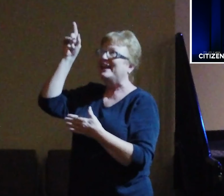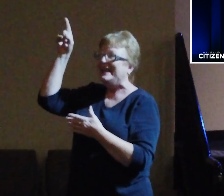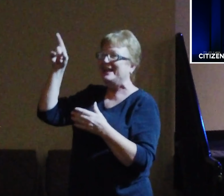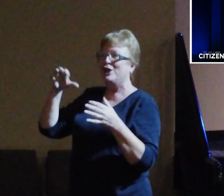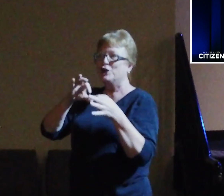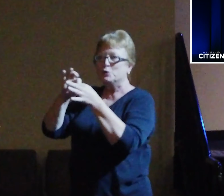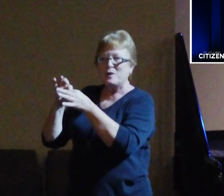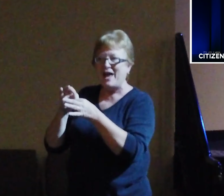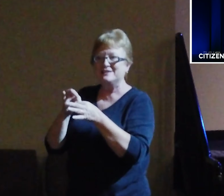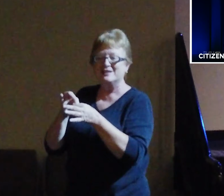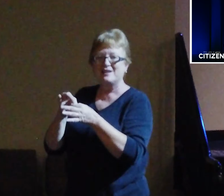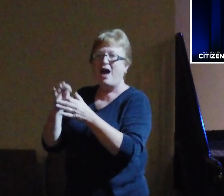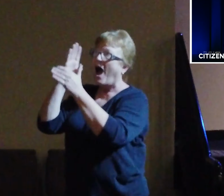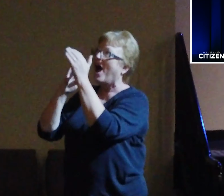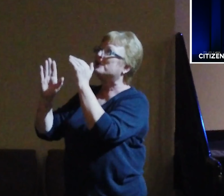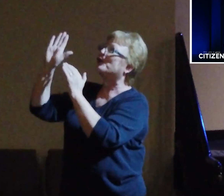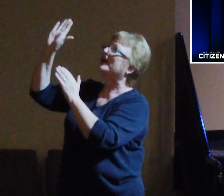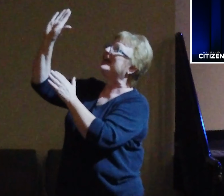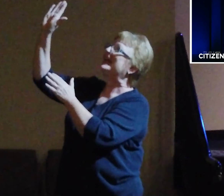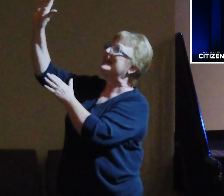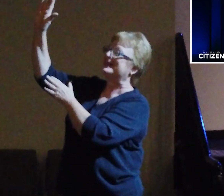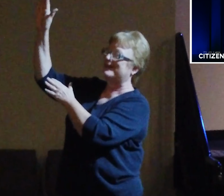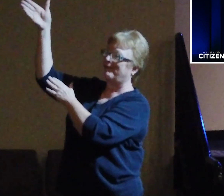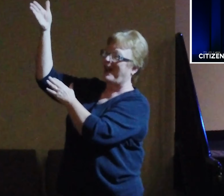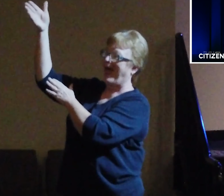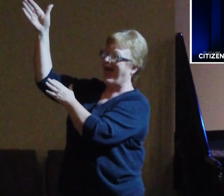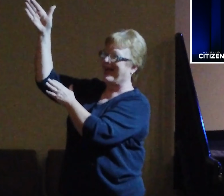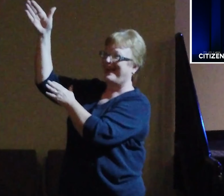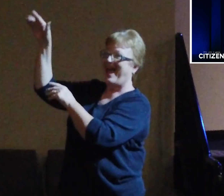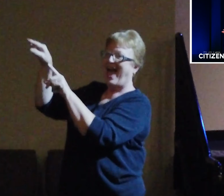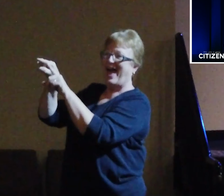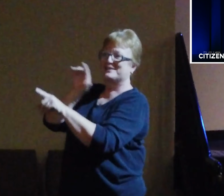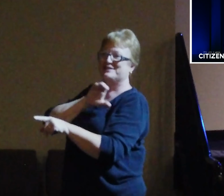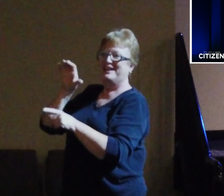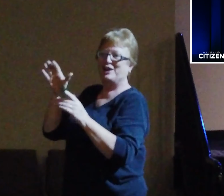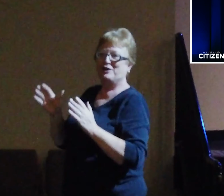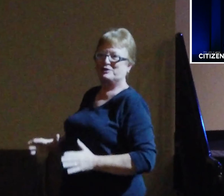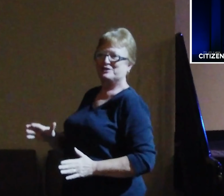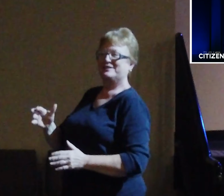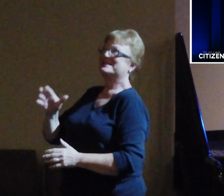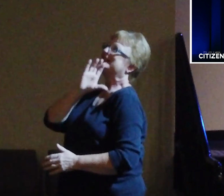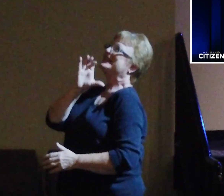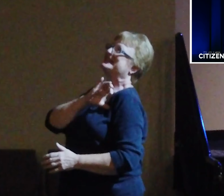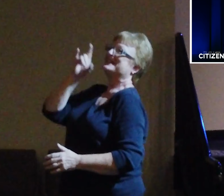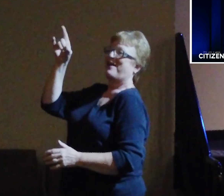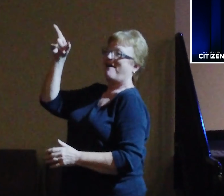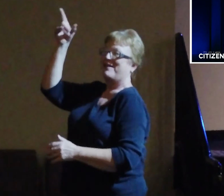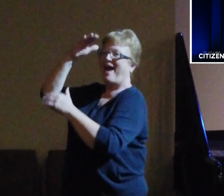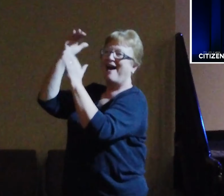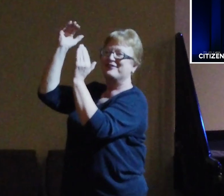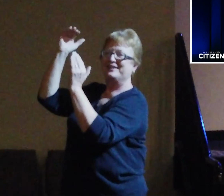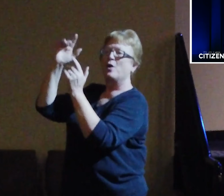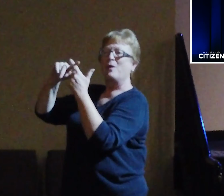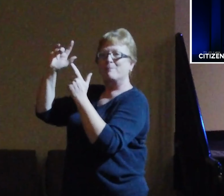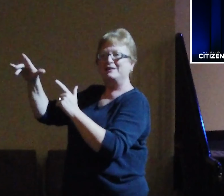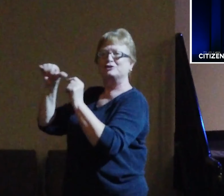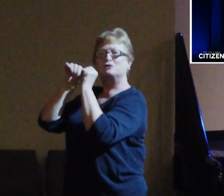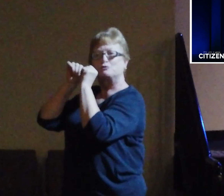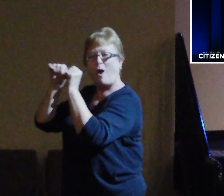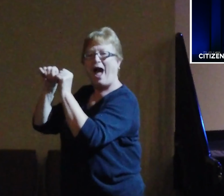under the flag of Christ as citizens. We have mission, and we have purpose, and we must strive together in those.